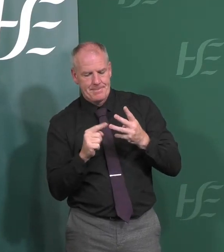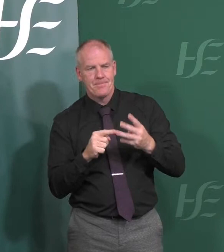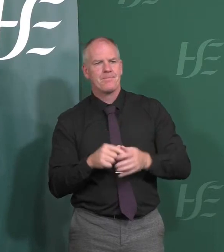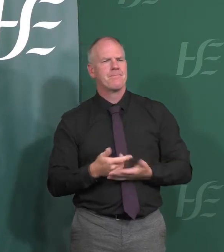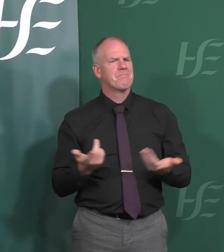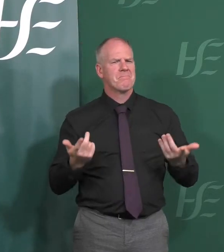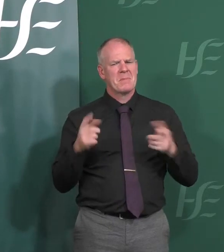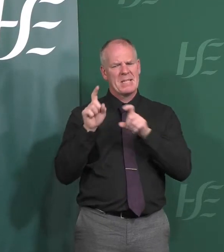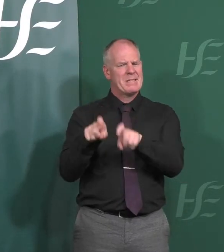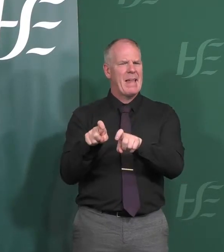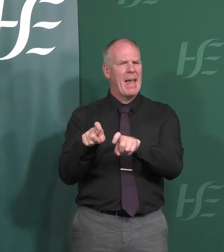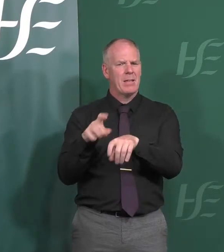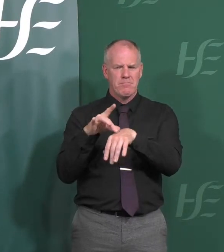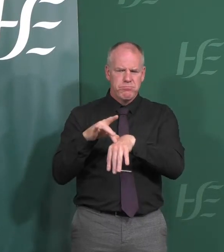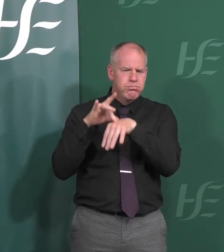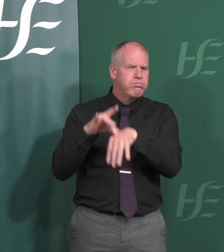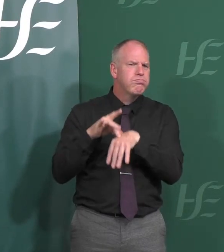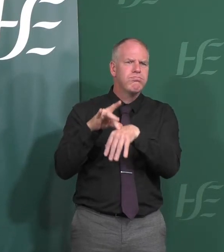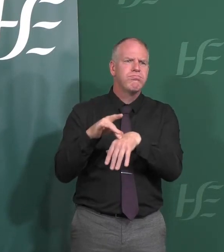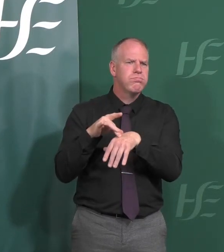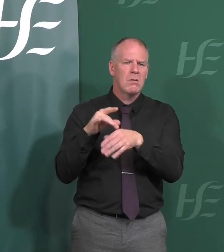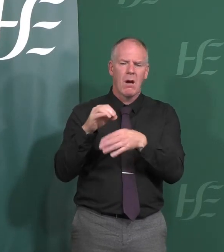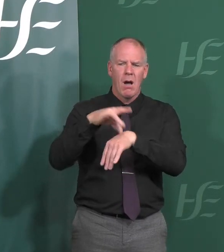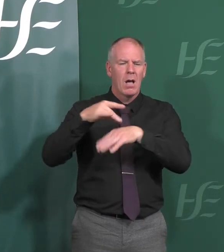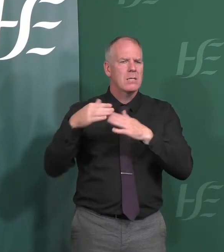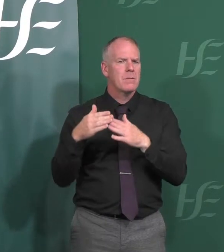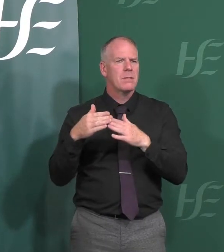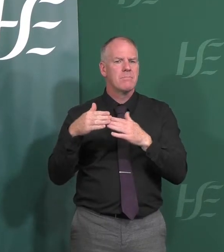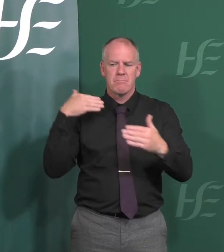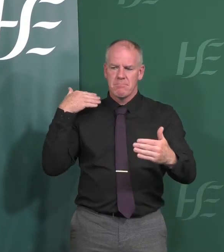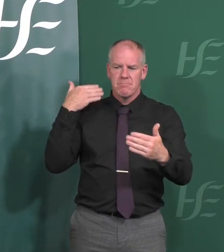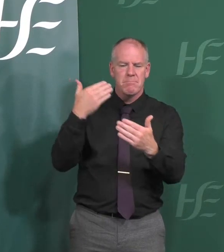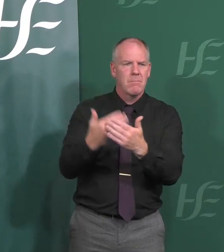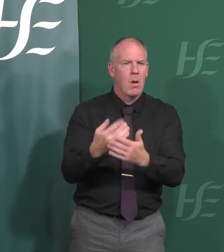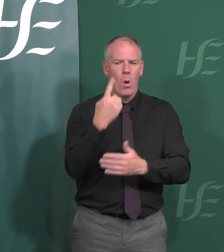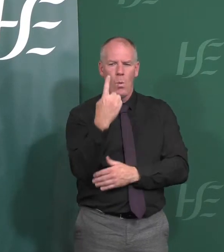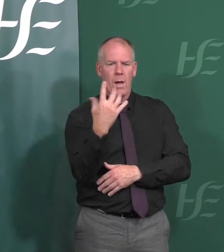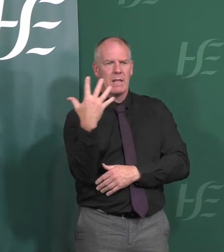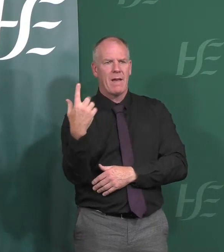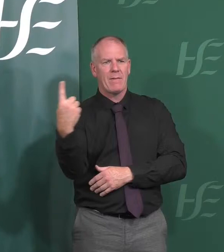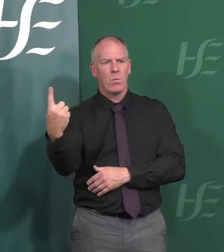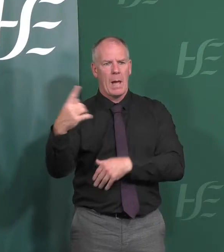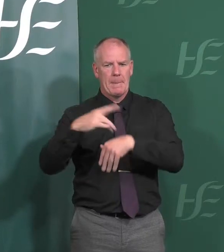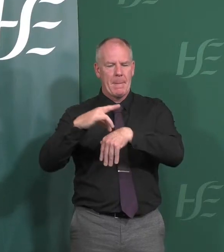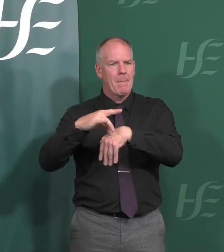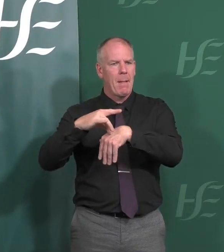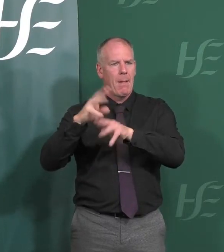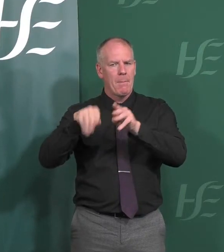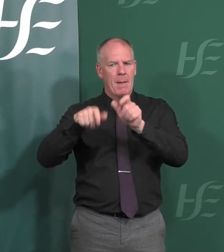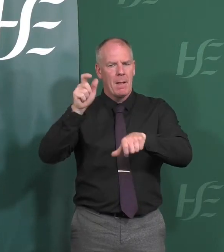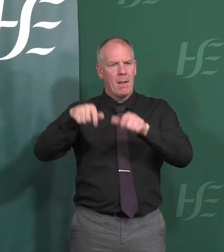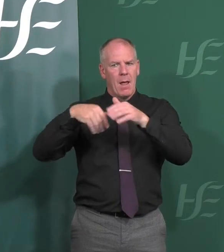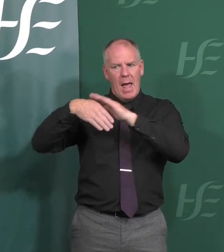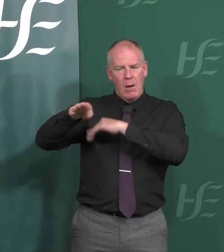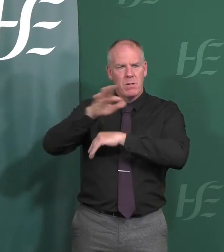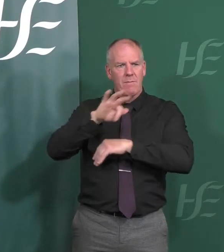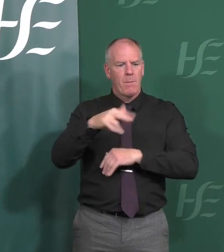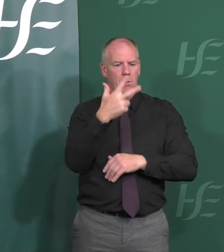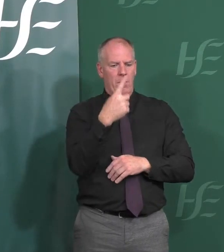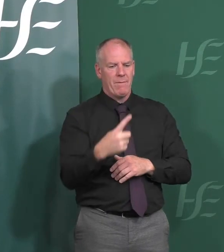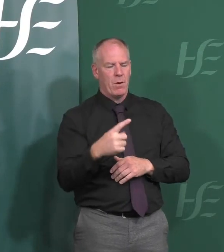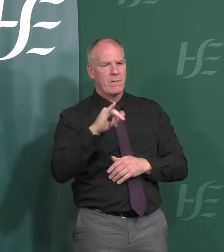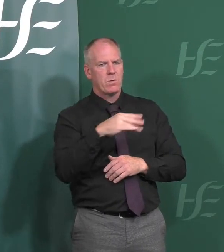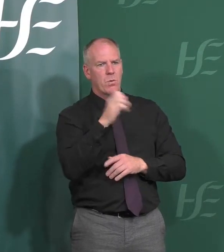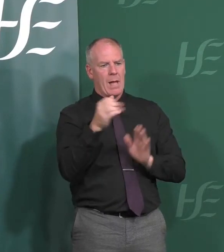hospital, we just looked at a period of 151 patients who were discharged between the 31st of July and the 10th